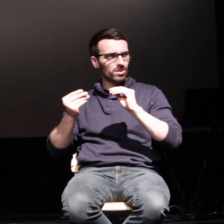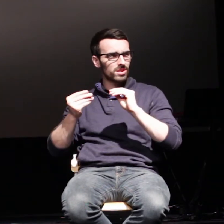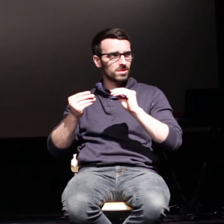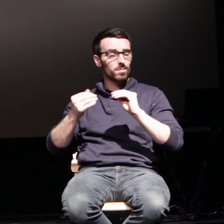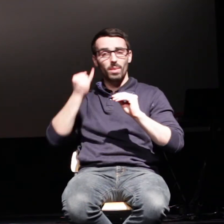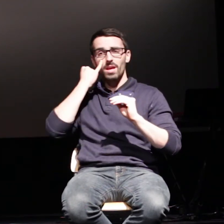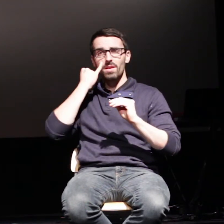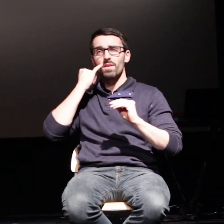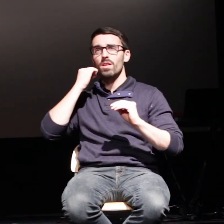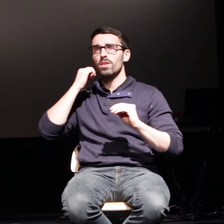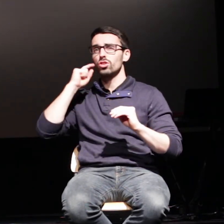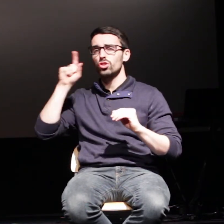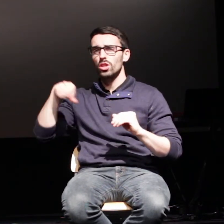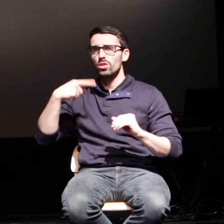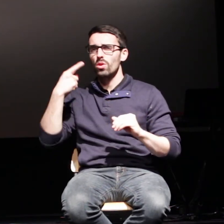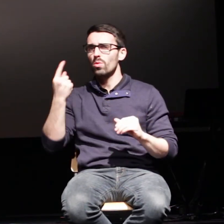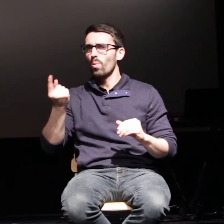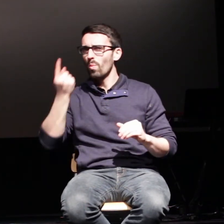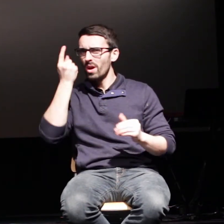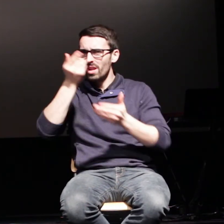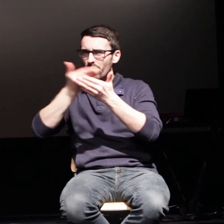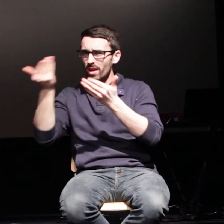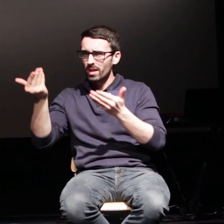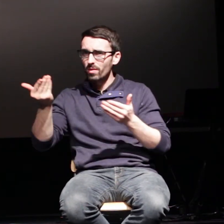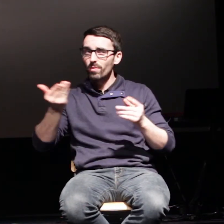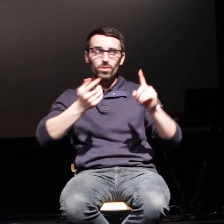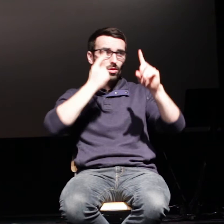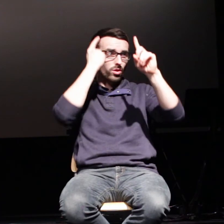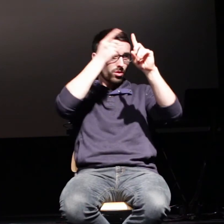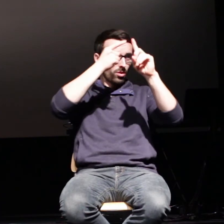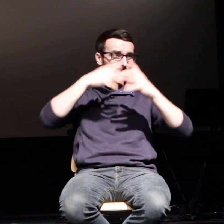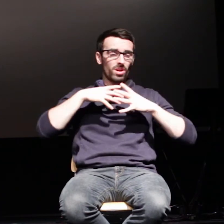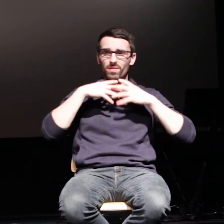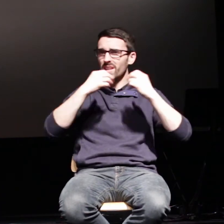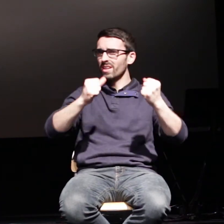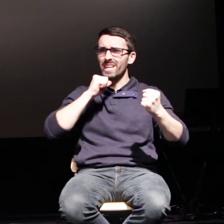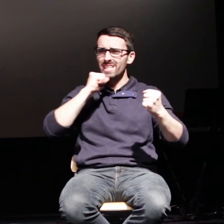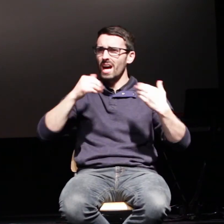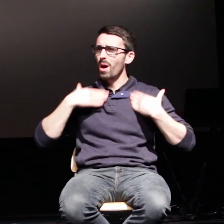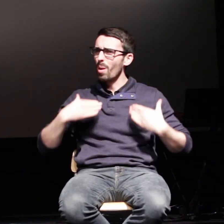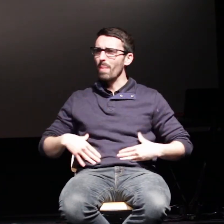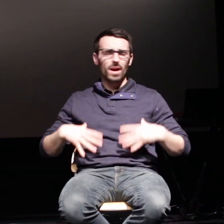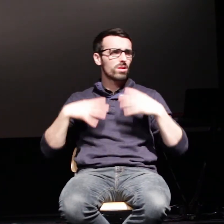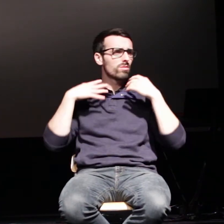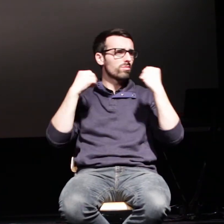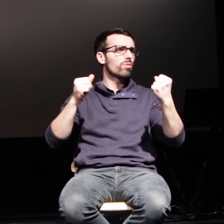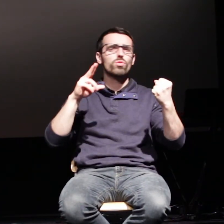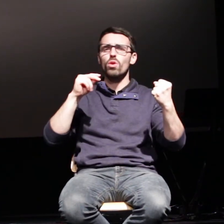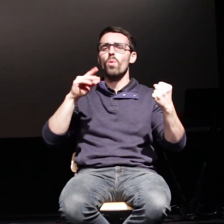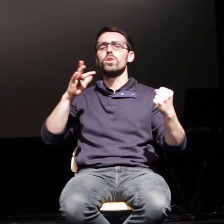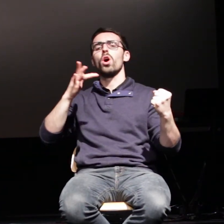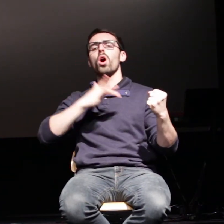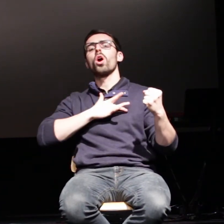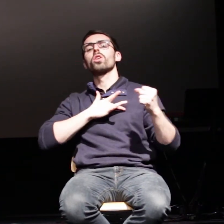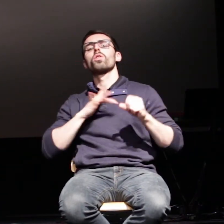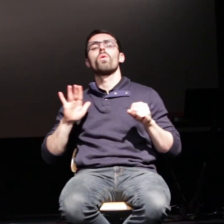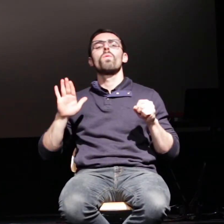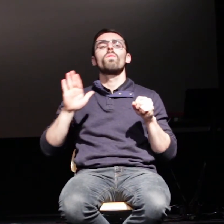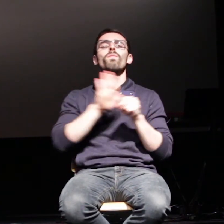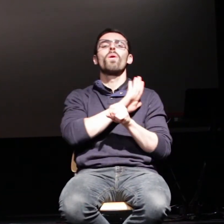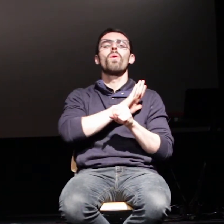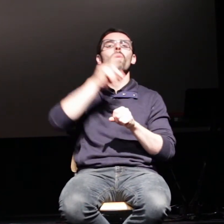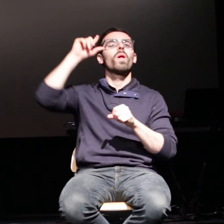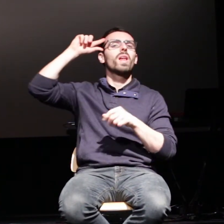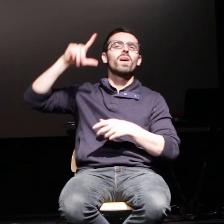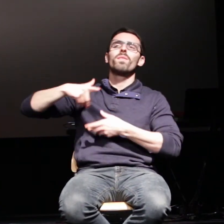say today, hear this. The goal of healing is actually not a cured body, but a heart full of faith in Jesus.